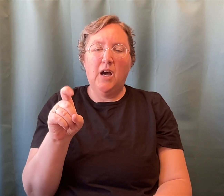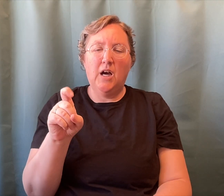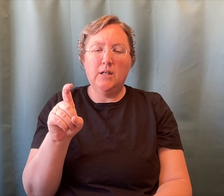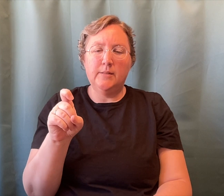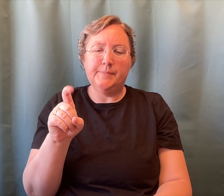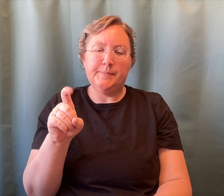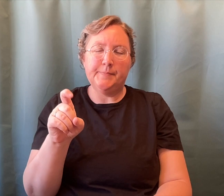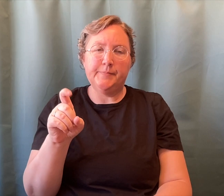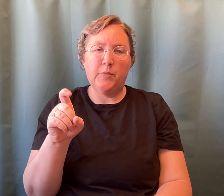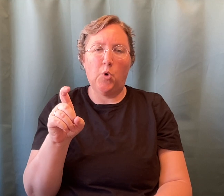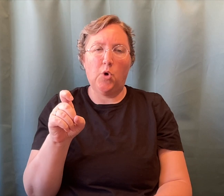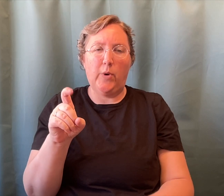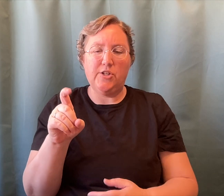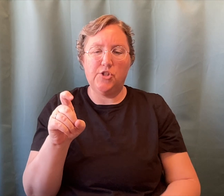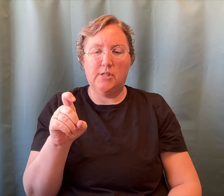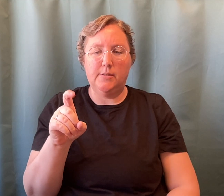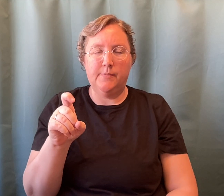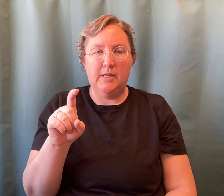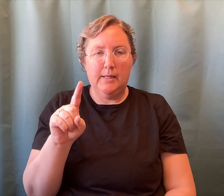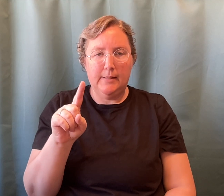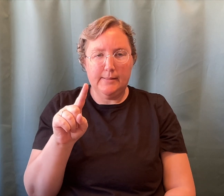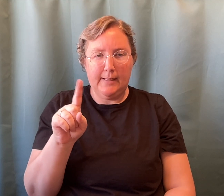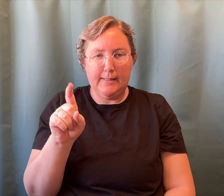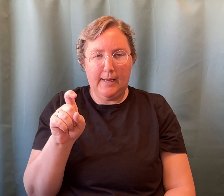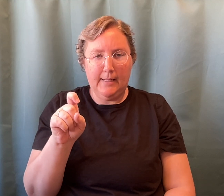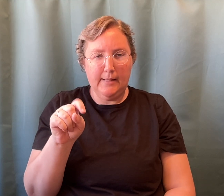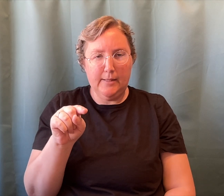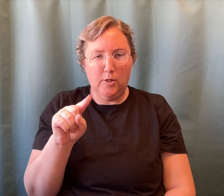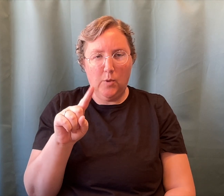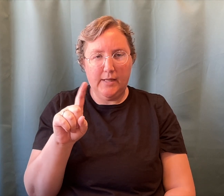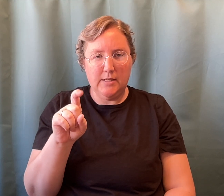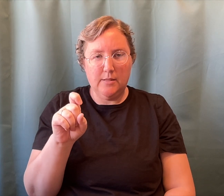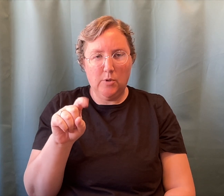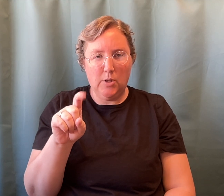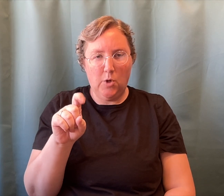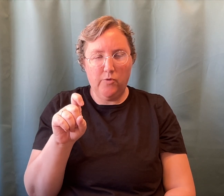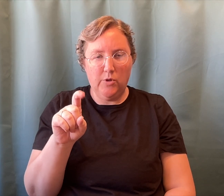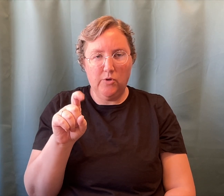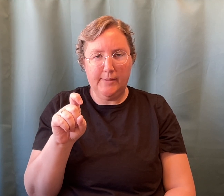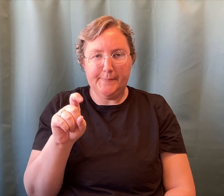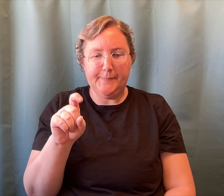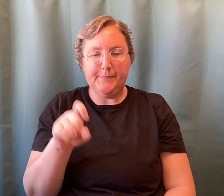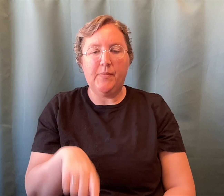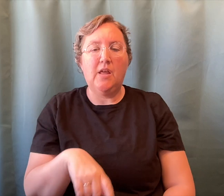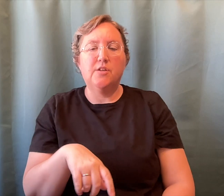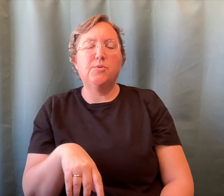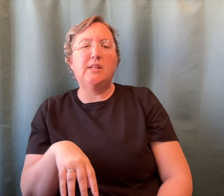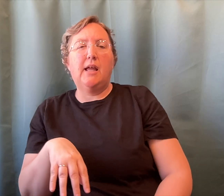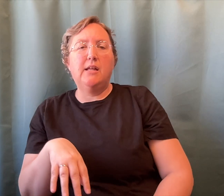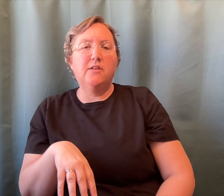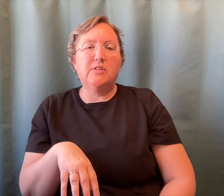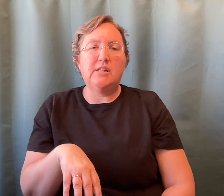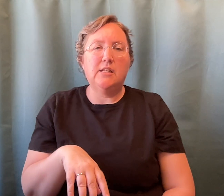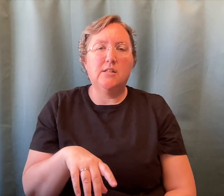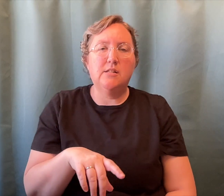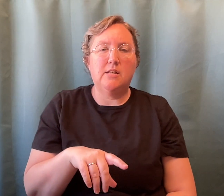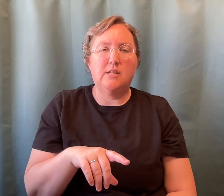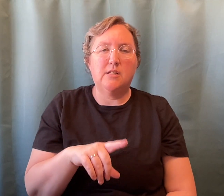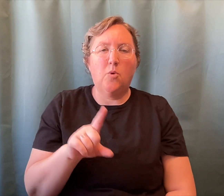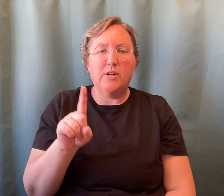Huh? Or question? Looks like a tiny little question mark over and over. So at the end of a sentence that is a question,